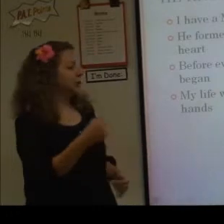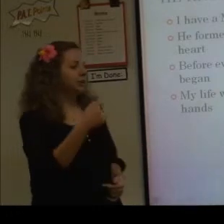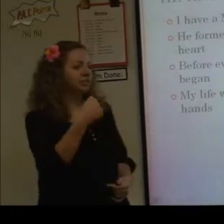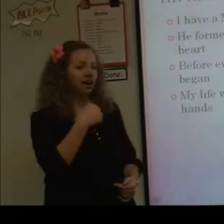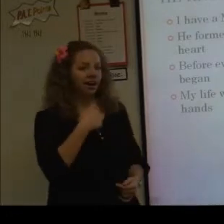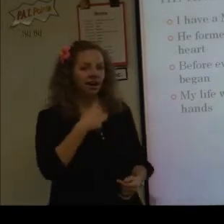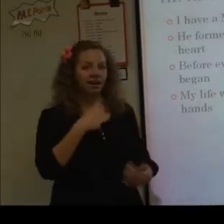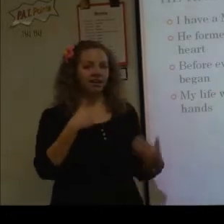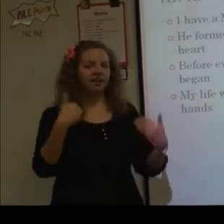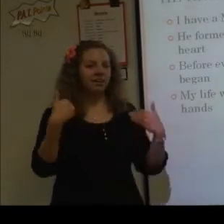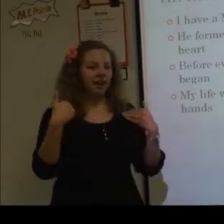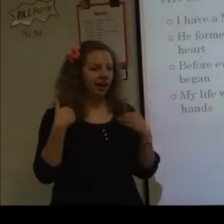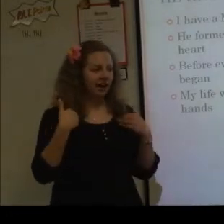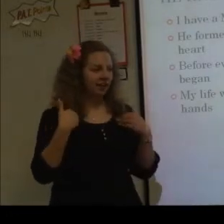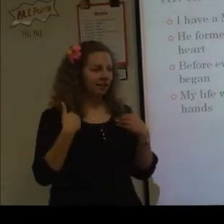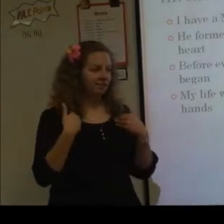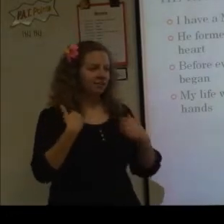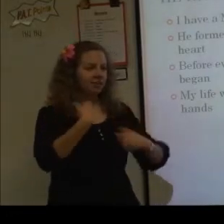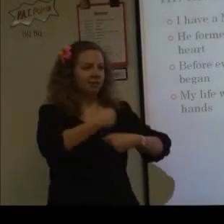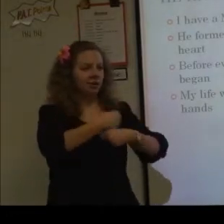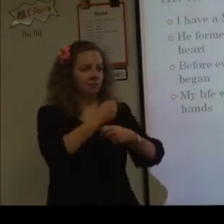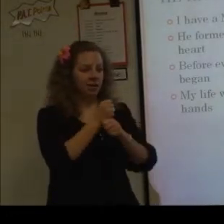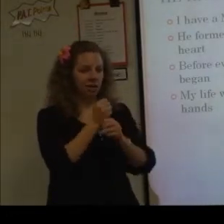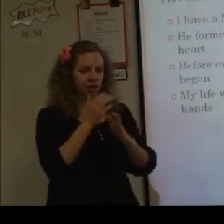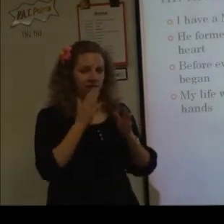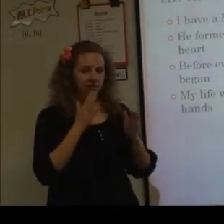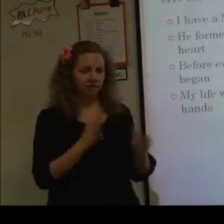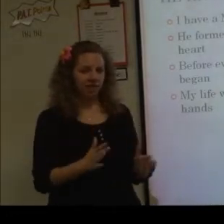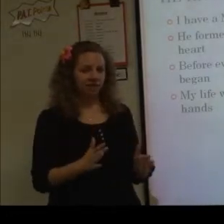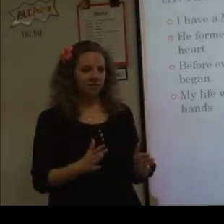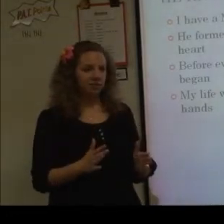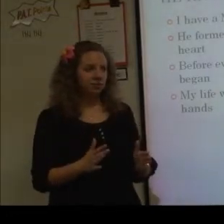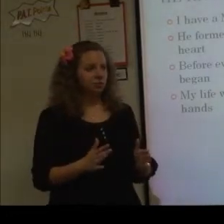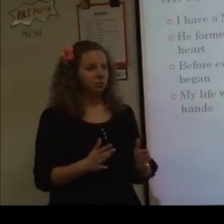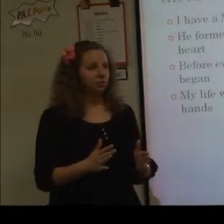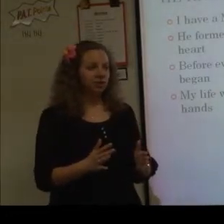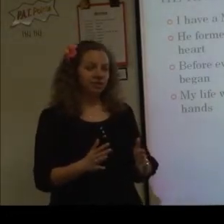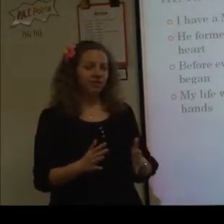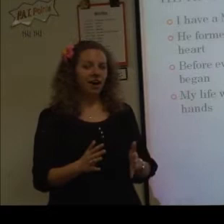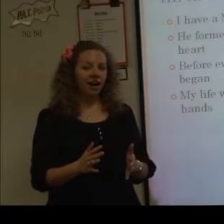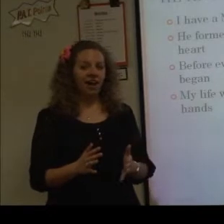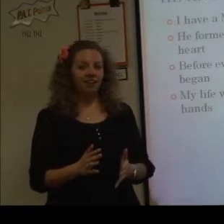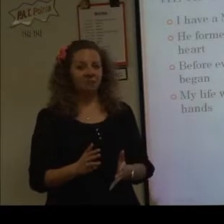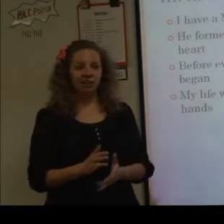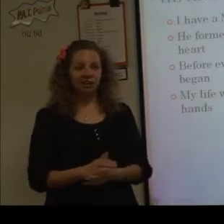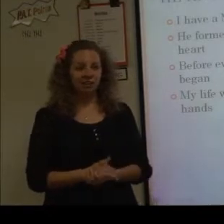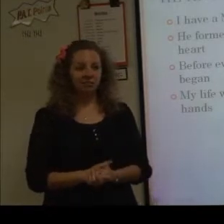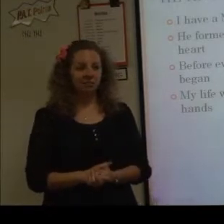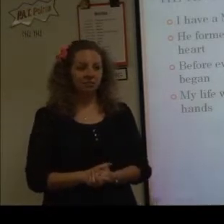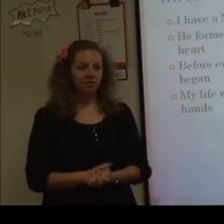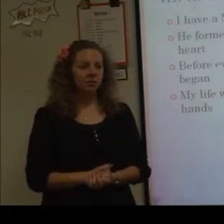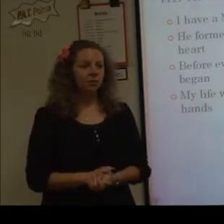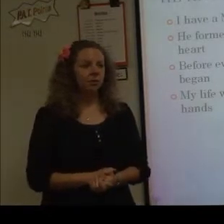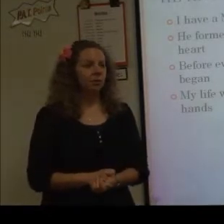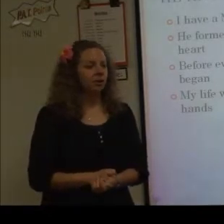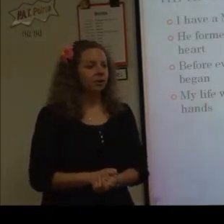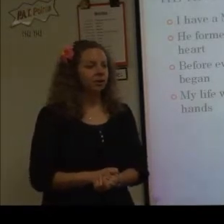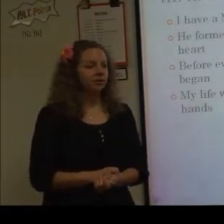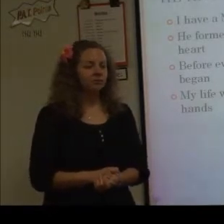so it's I have a maker. Okay. So do you want to leave it I have maker? Or